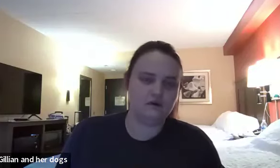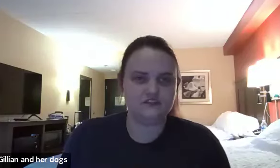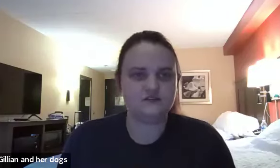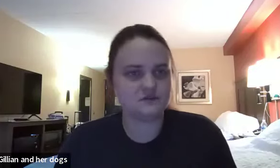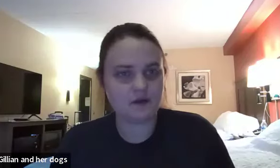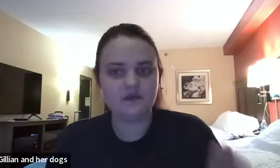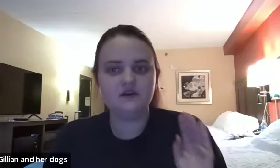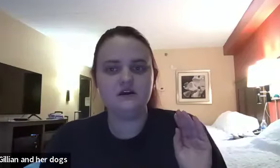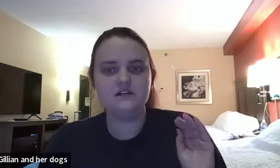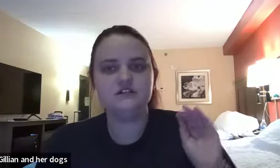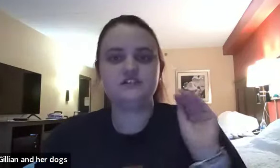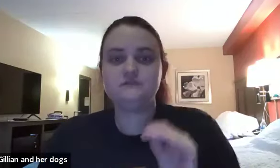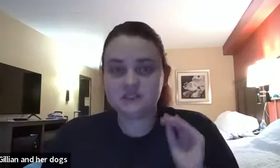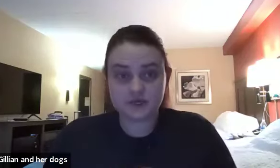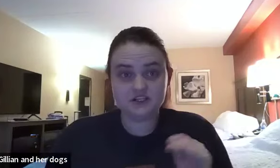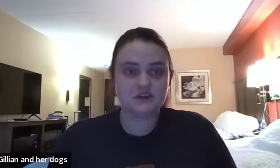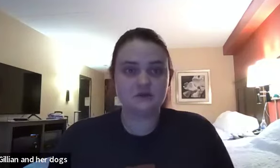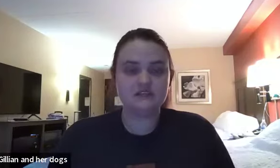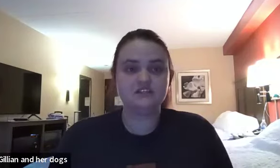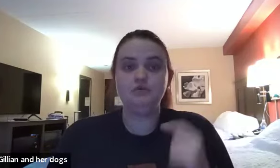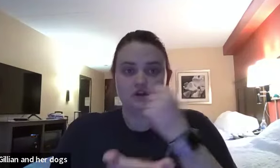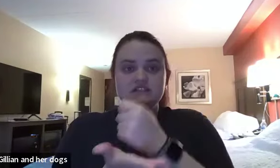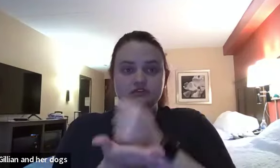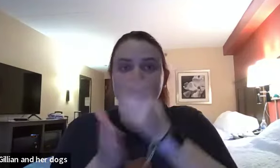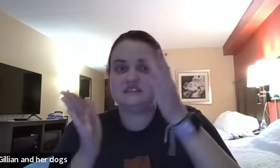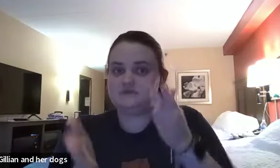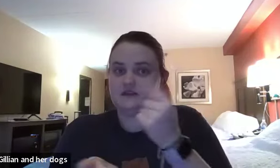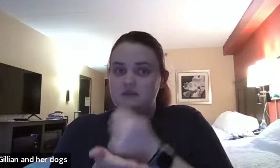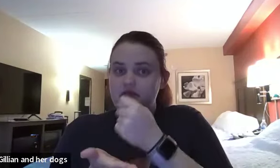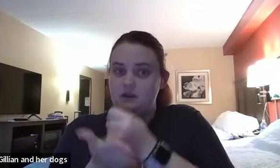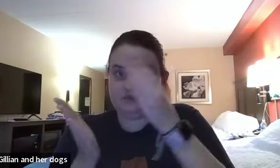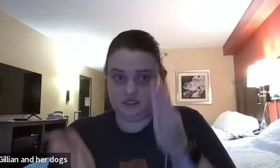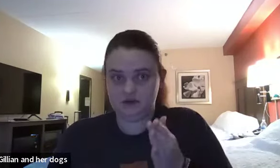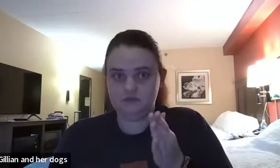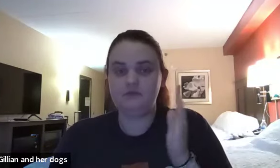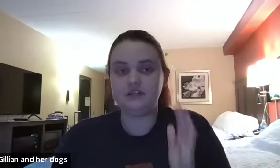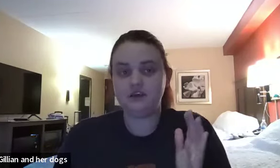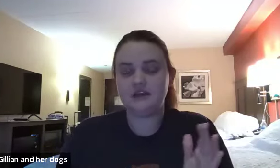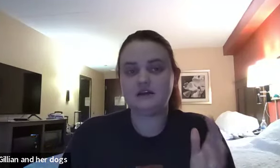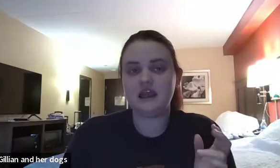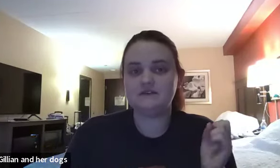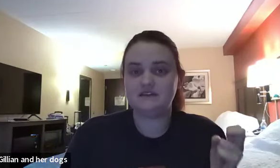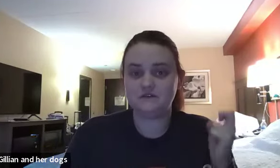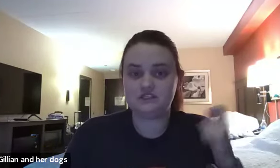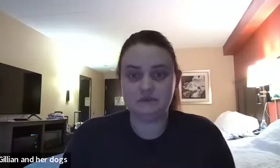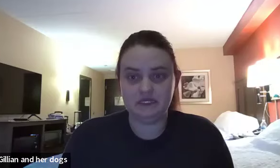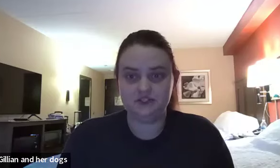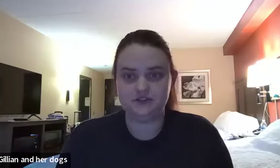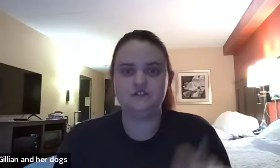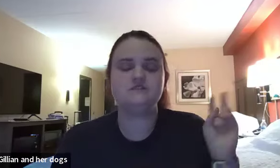get to those as well. So for speech therapists, you are going to still do the same sign for that therapy, but you're now going to add the sign for speech. So the